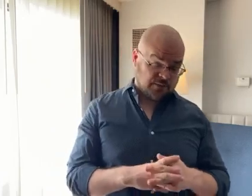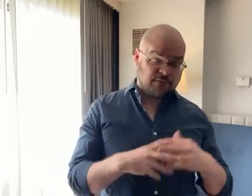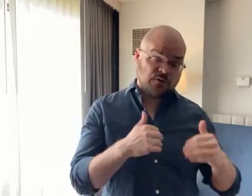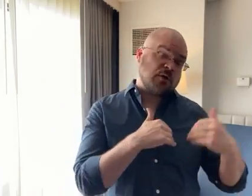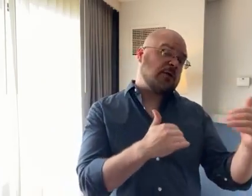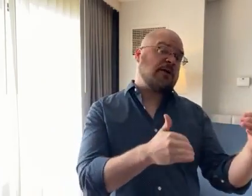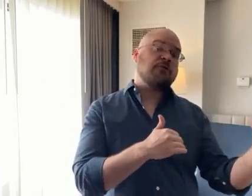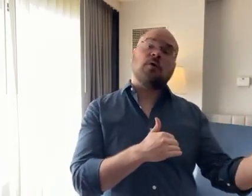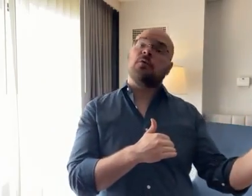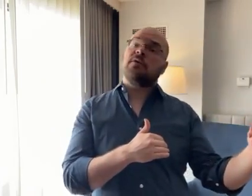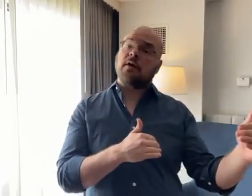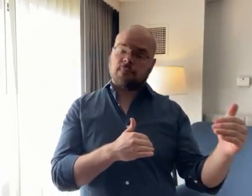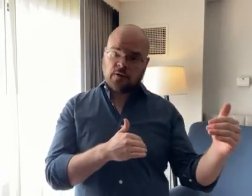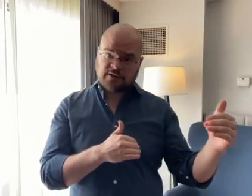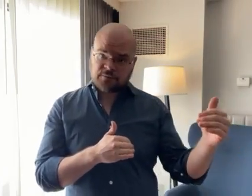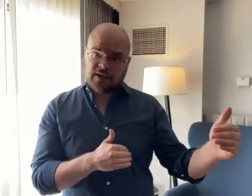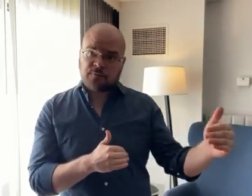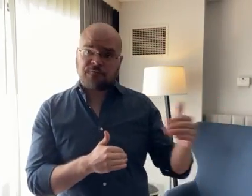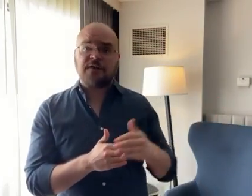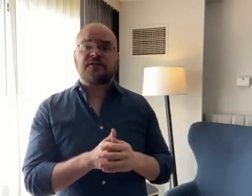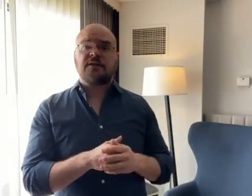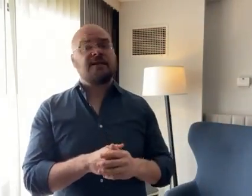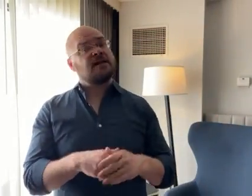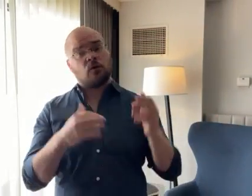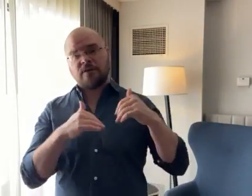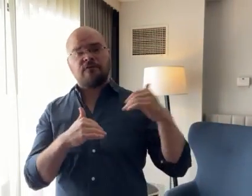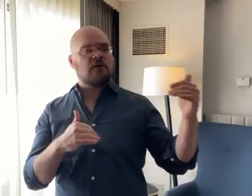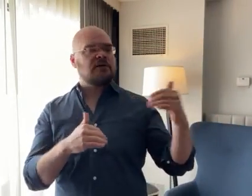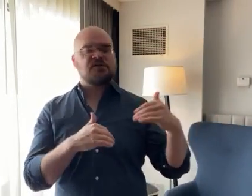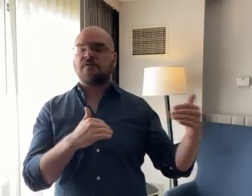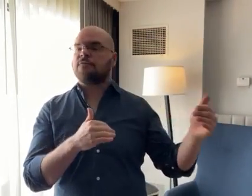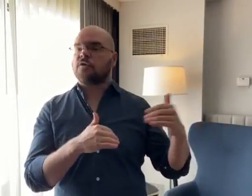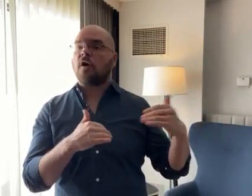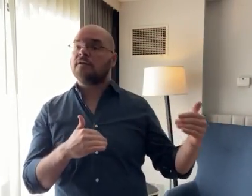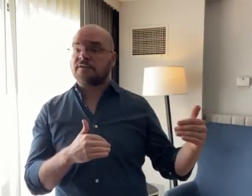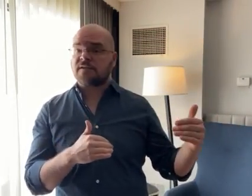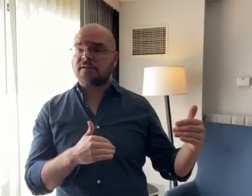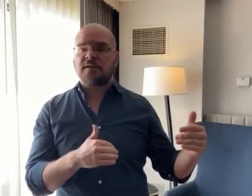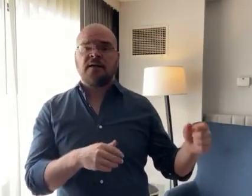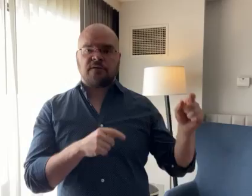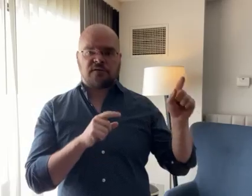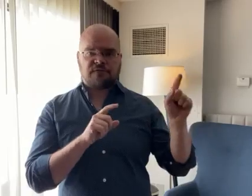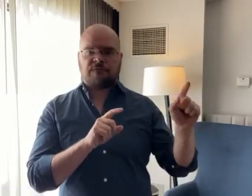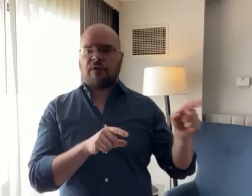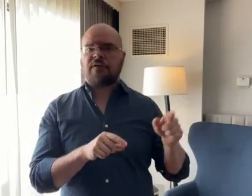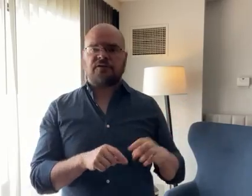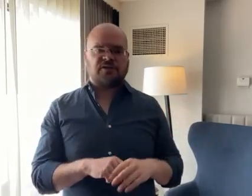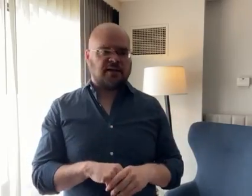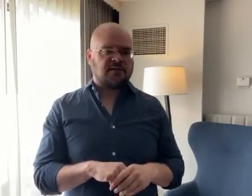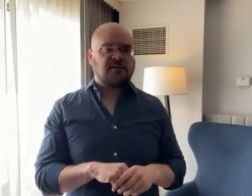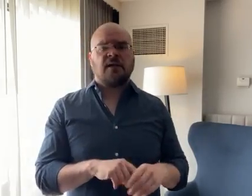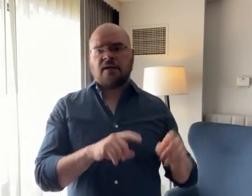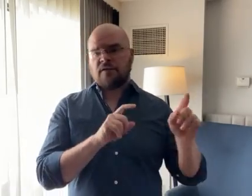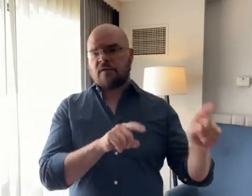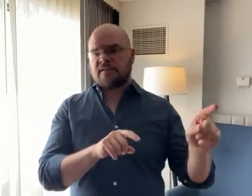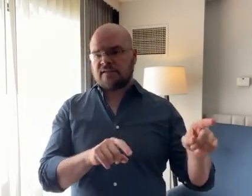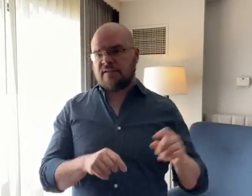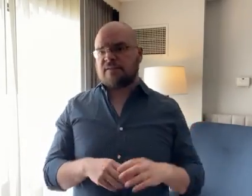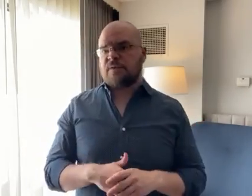you go down the road of wanting to play professionally or even audition for colleges, there's a very good chance you're going to see this piece of